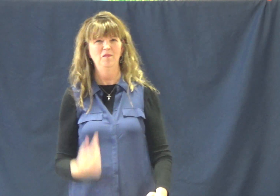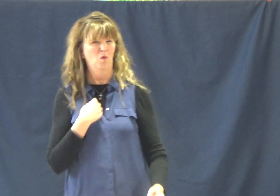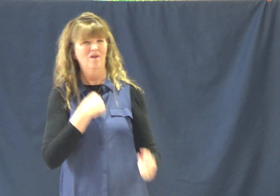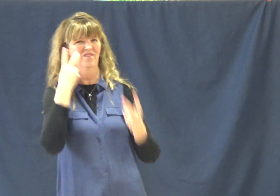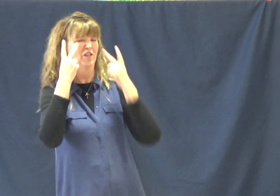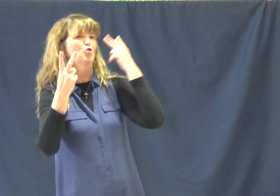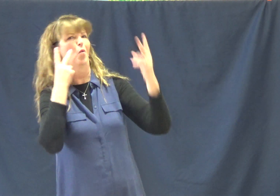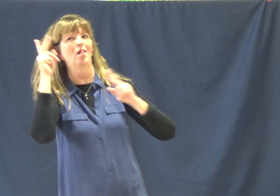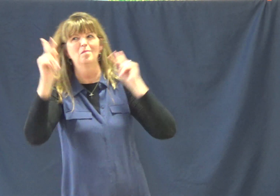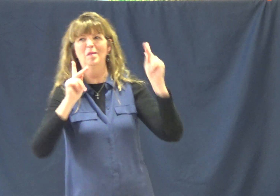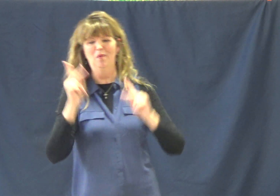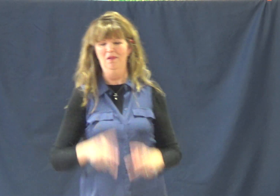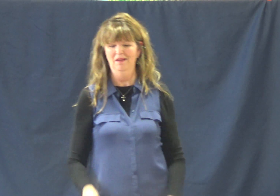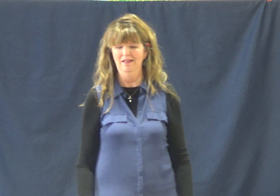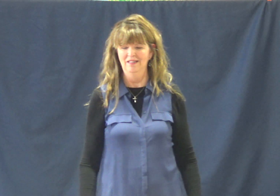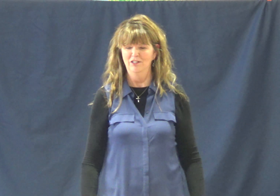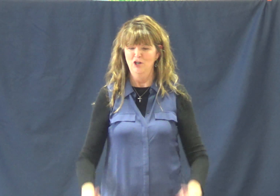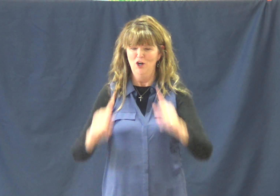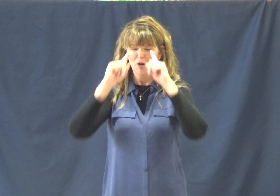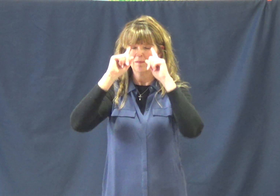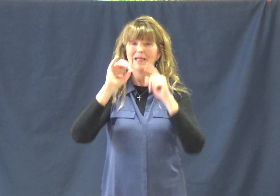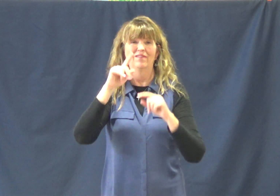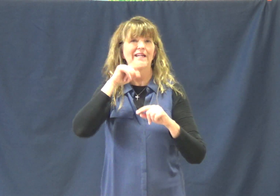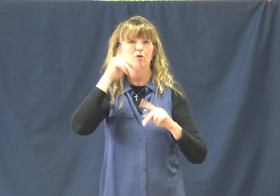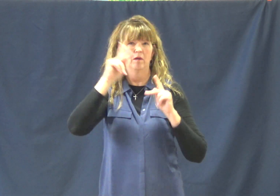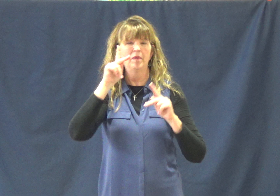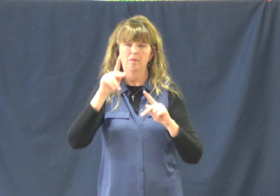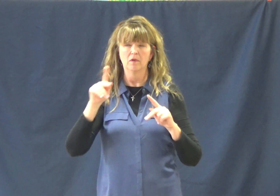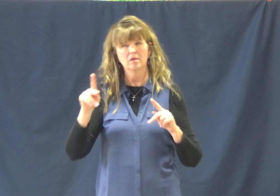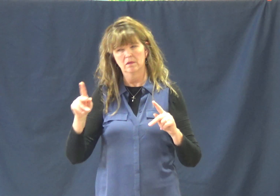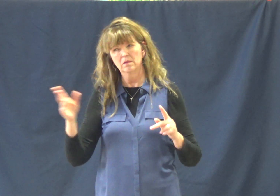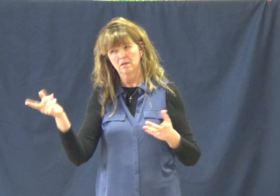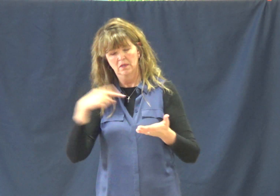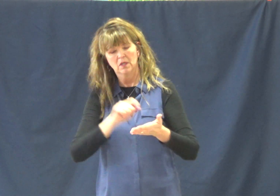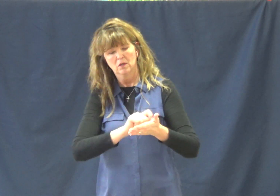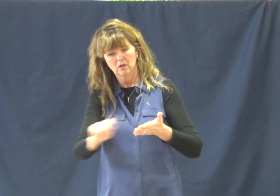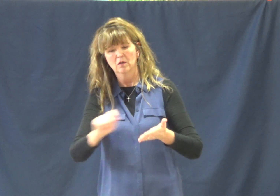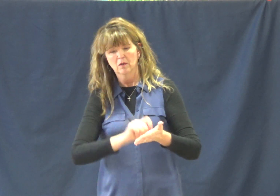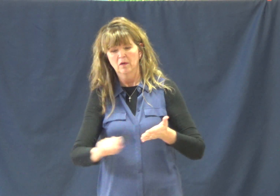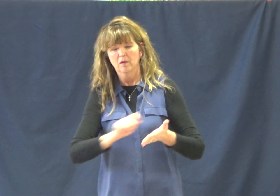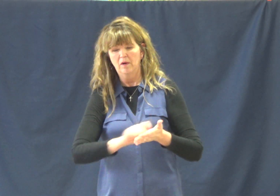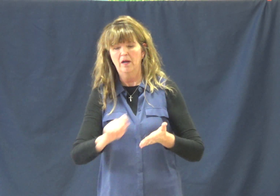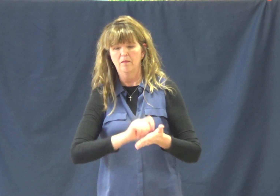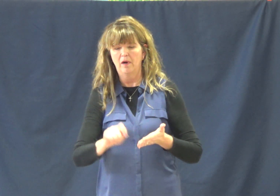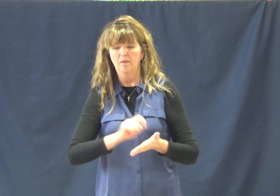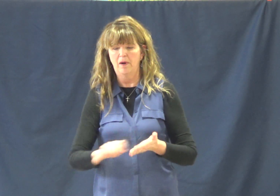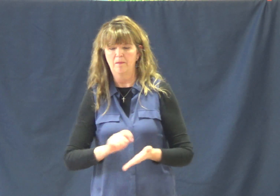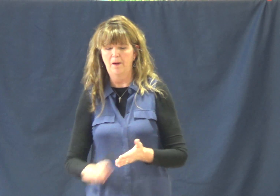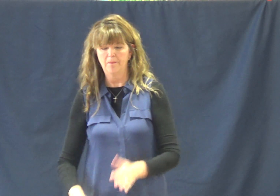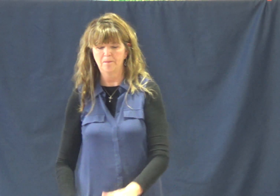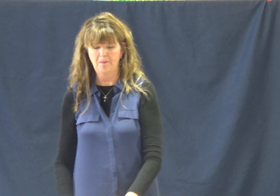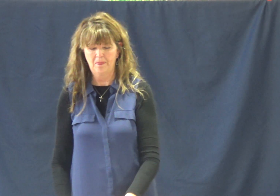when you see it. You know, as people, we're visual people. But here's people that need to write it